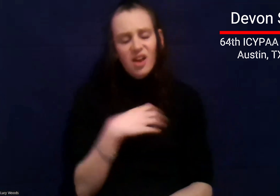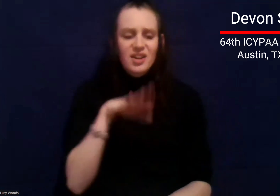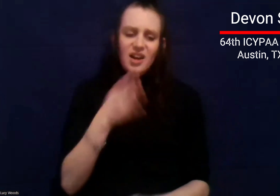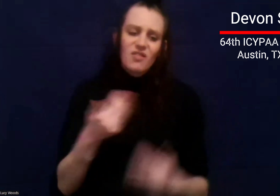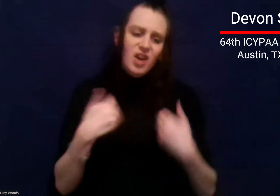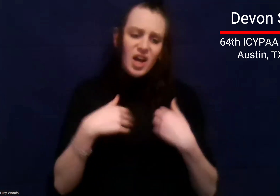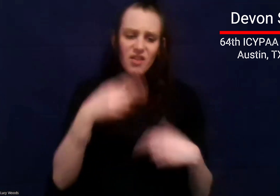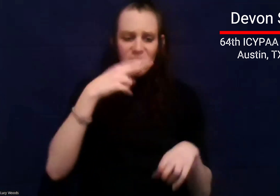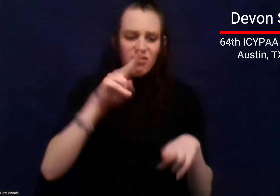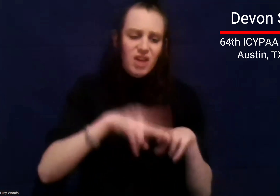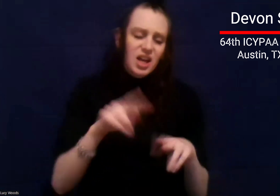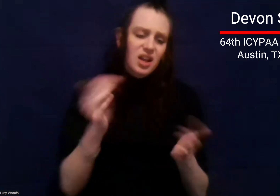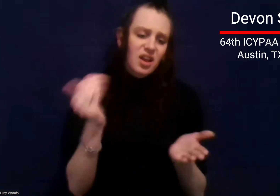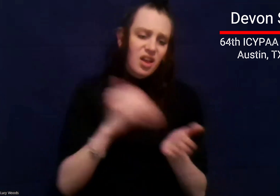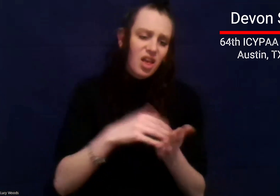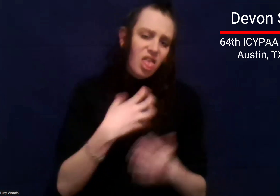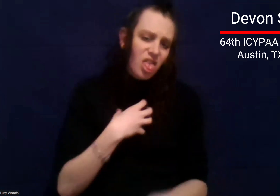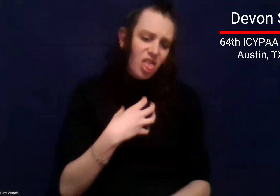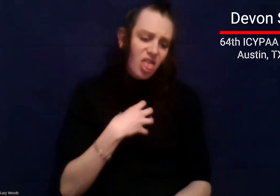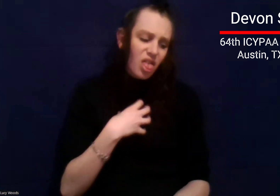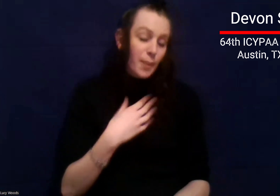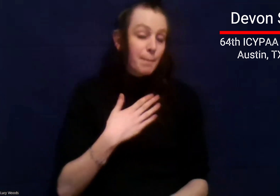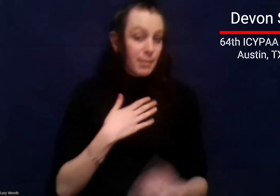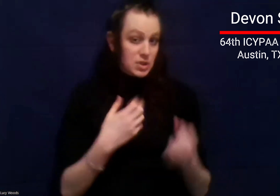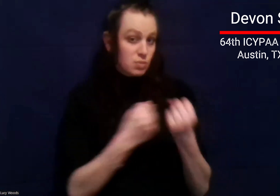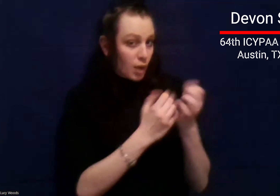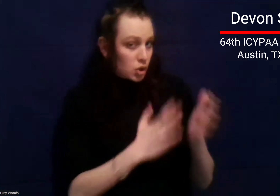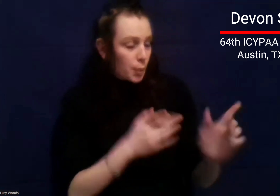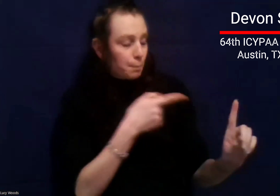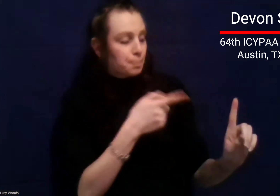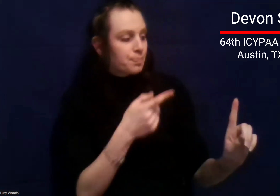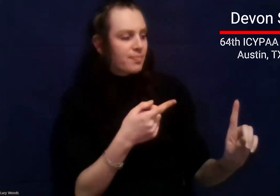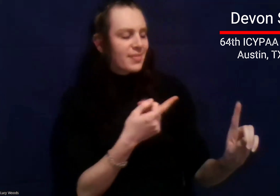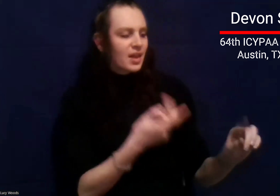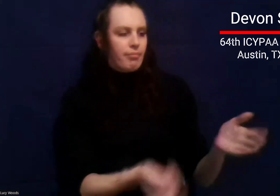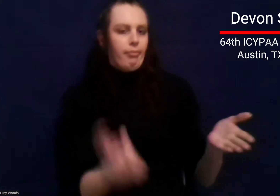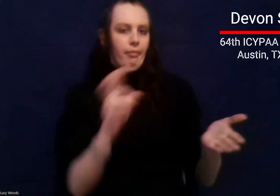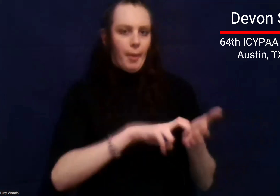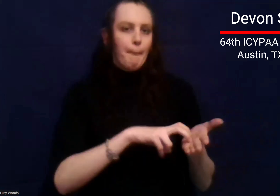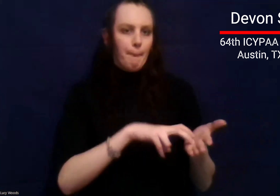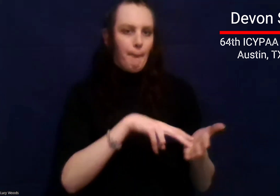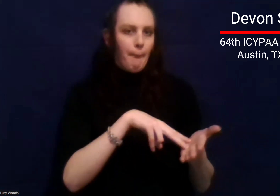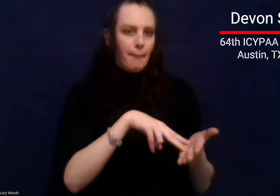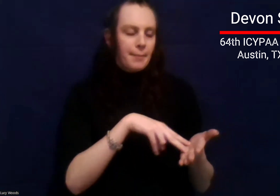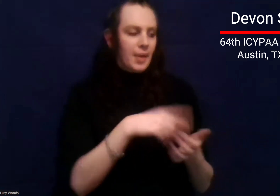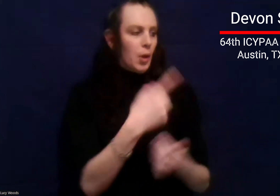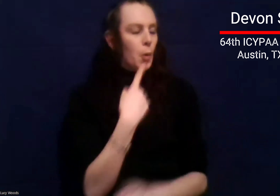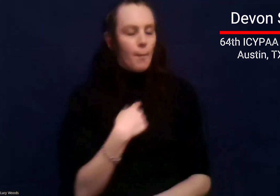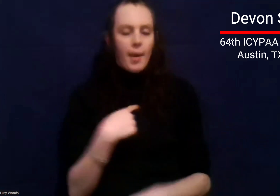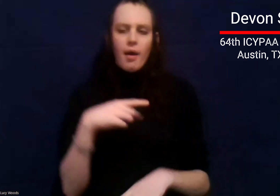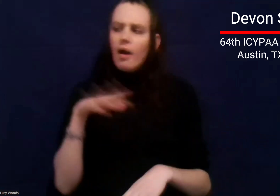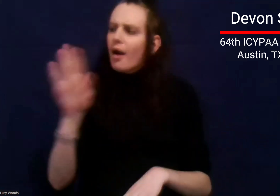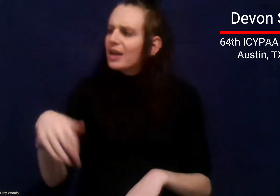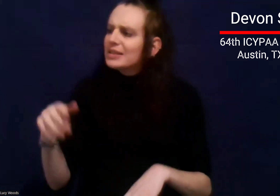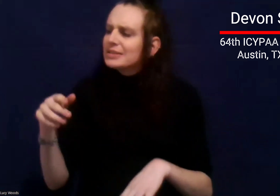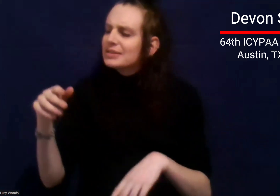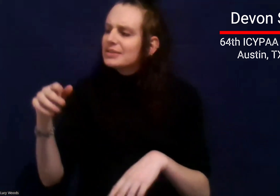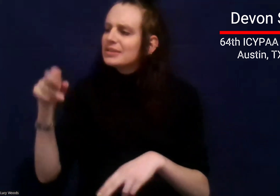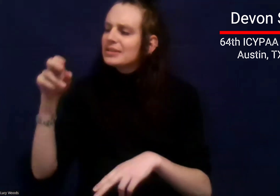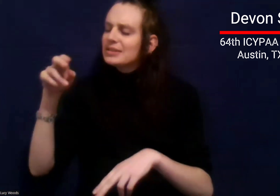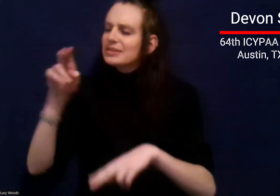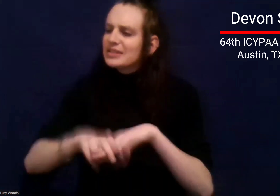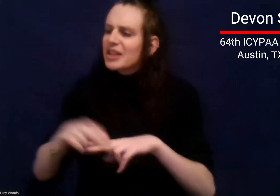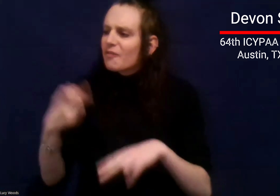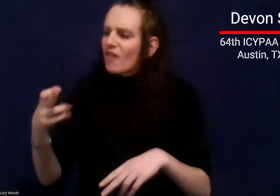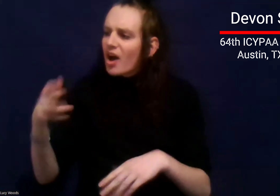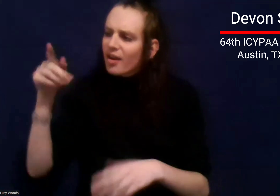again. And he got tired of me complaining. And so he got up out of his chair and told me to sit the fuck down, shut the fuck up, and start